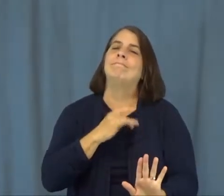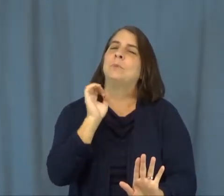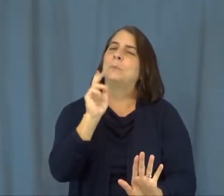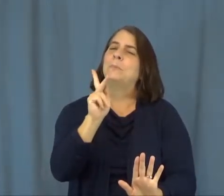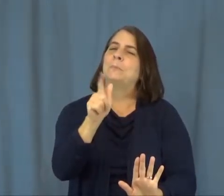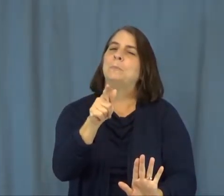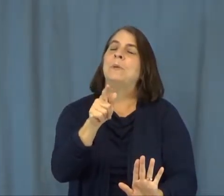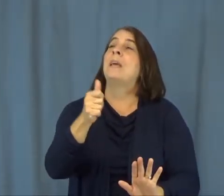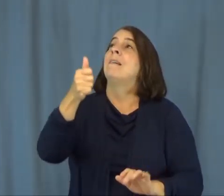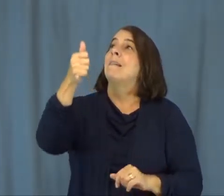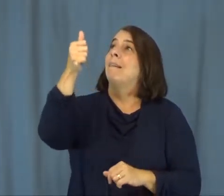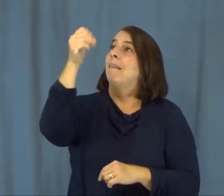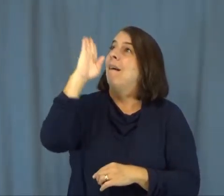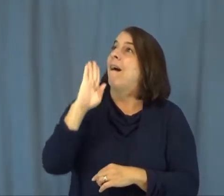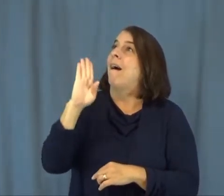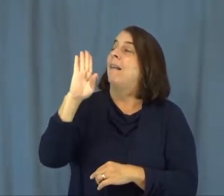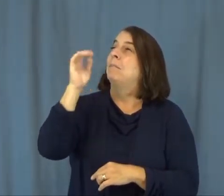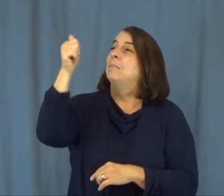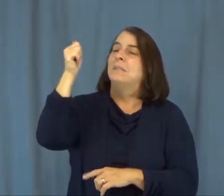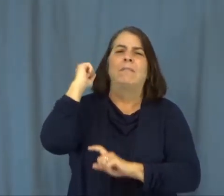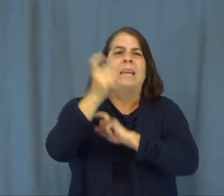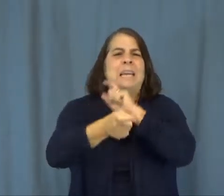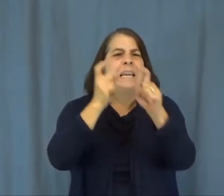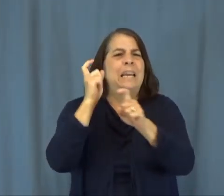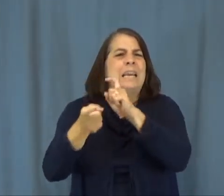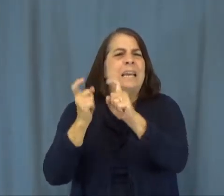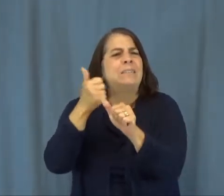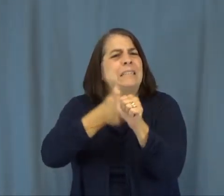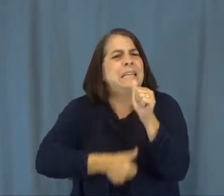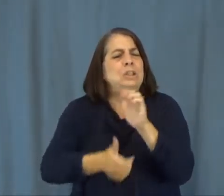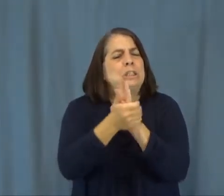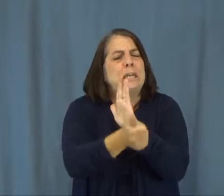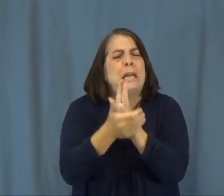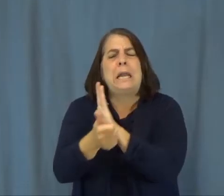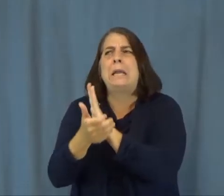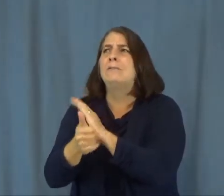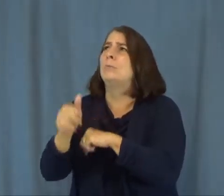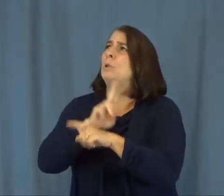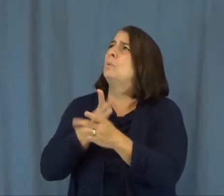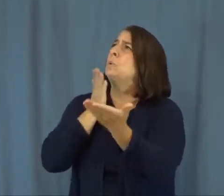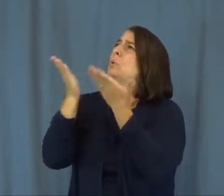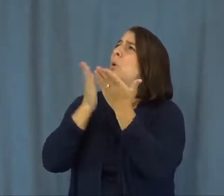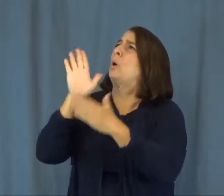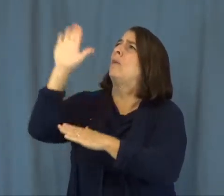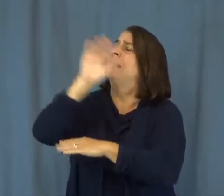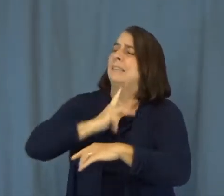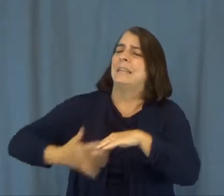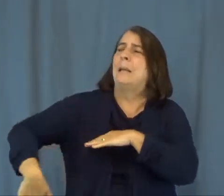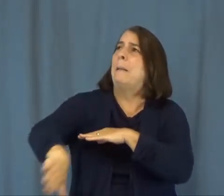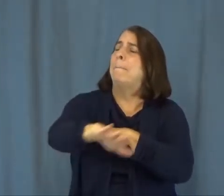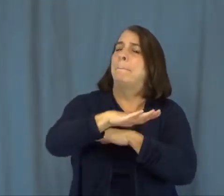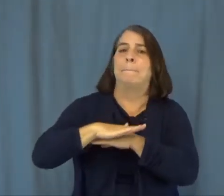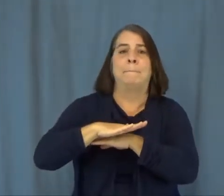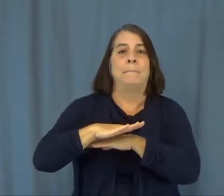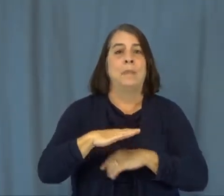be used for his kingdom he still has something for each of us to do we